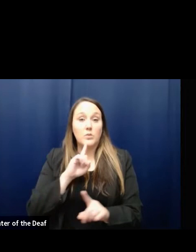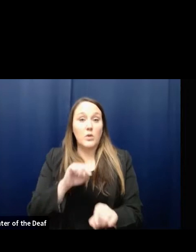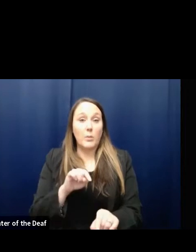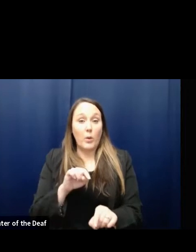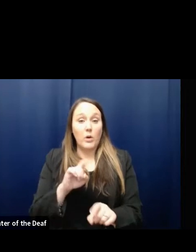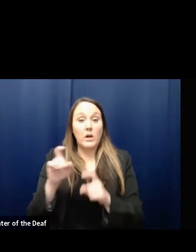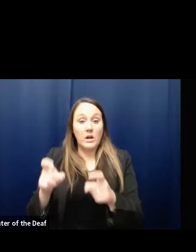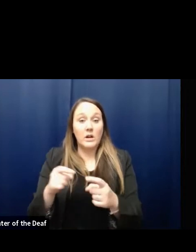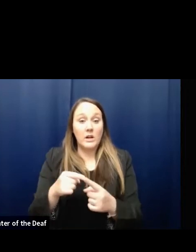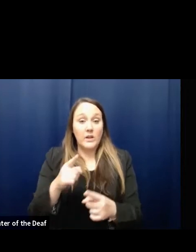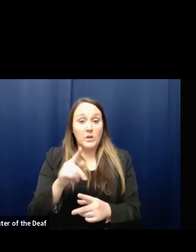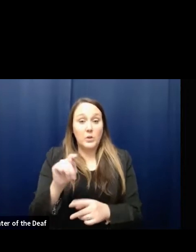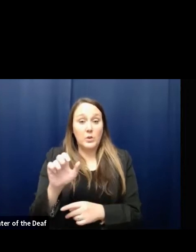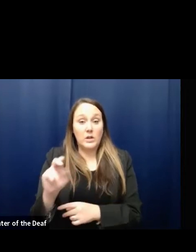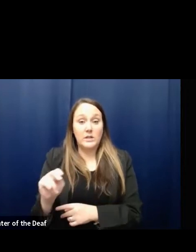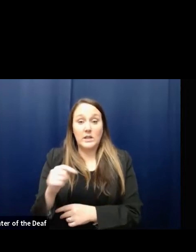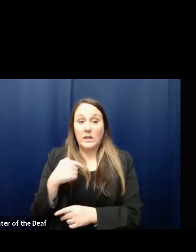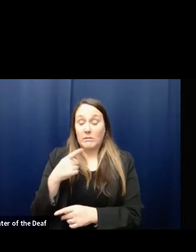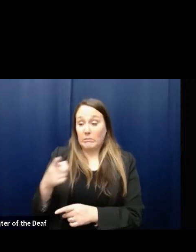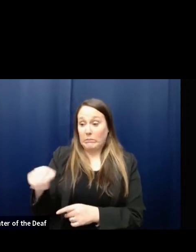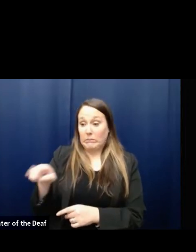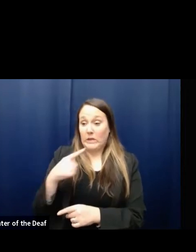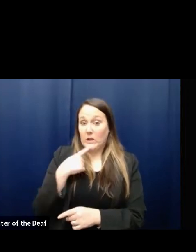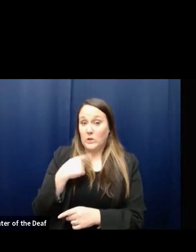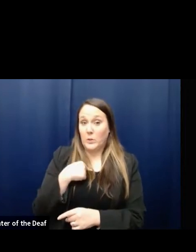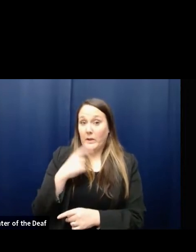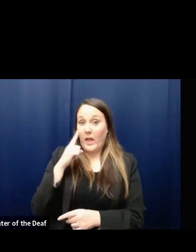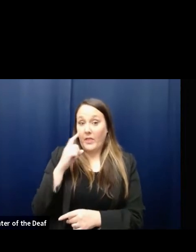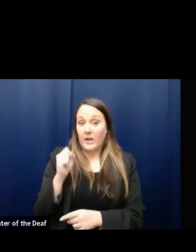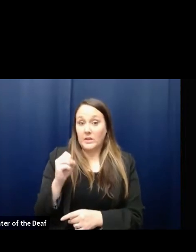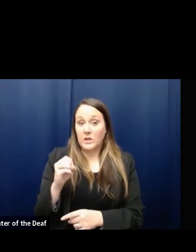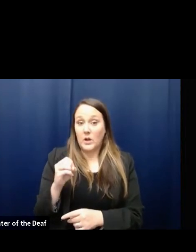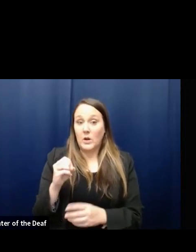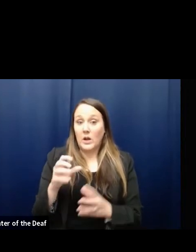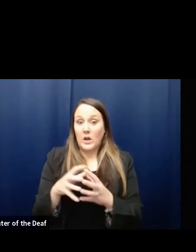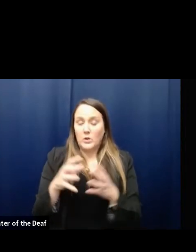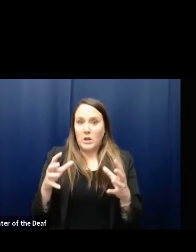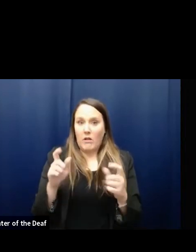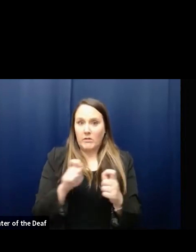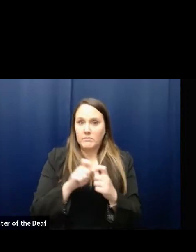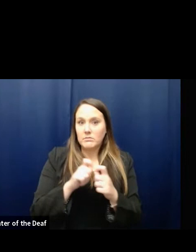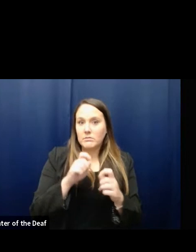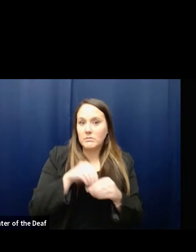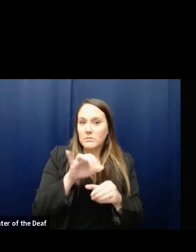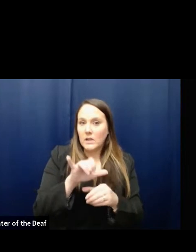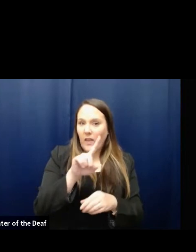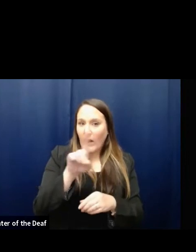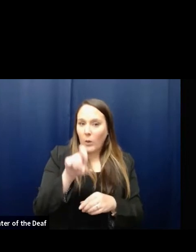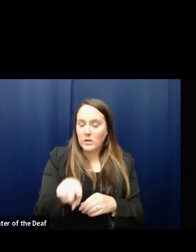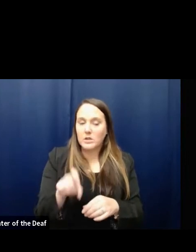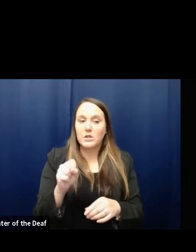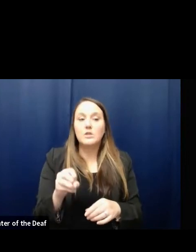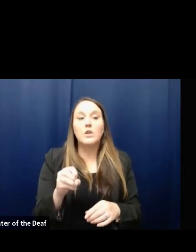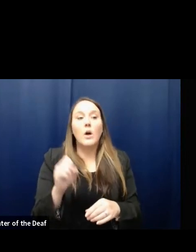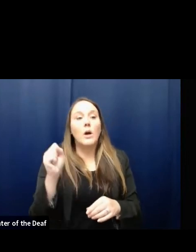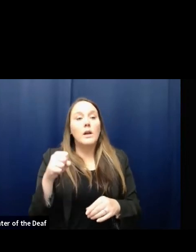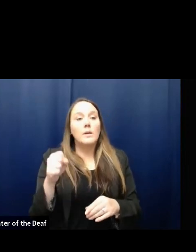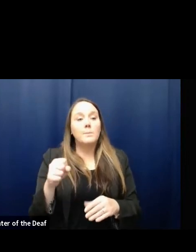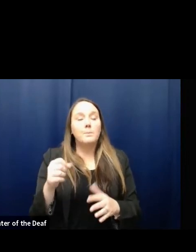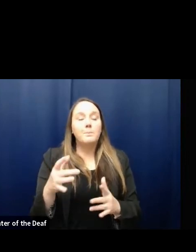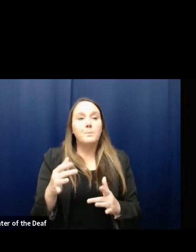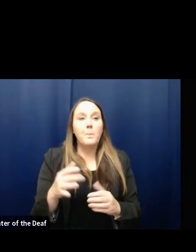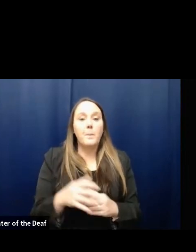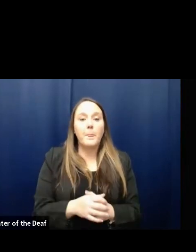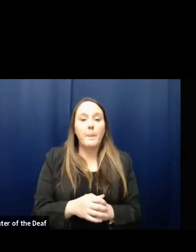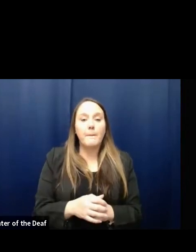Oh, okay. I'm being told I think so. There's a lot of specificity in that question. So yes, the